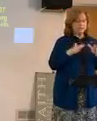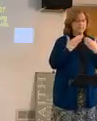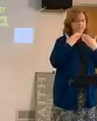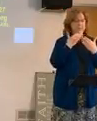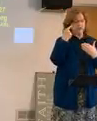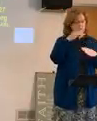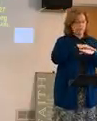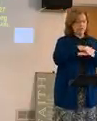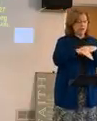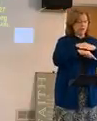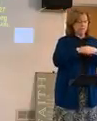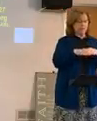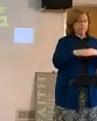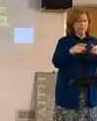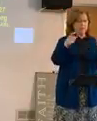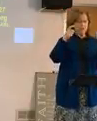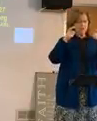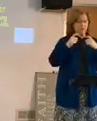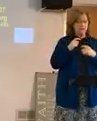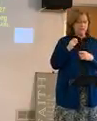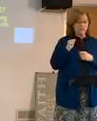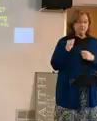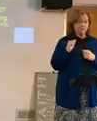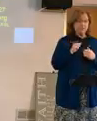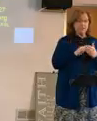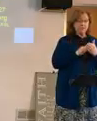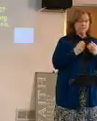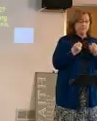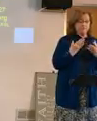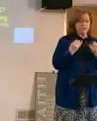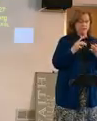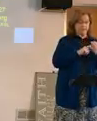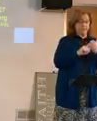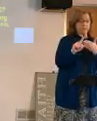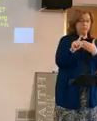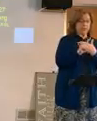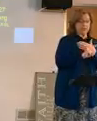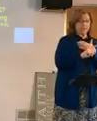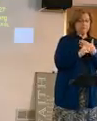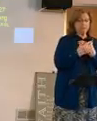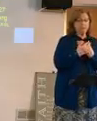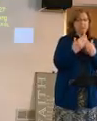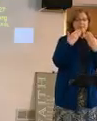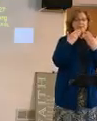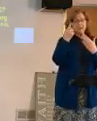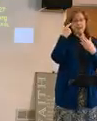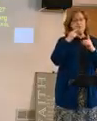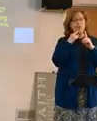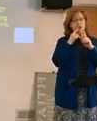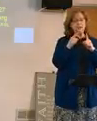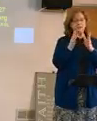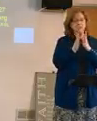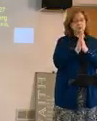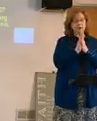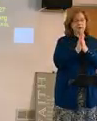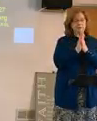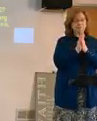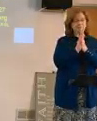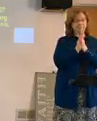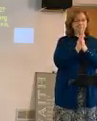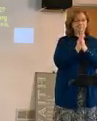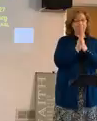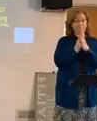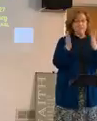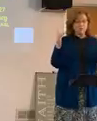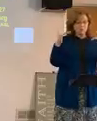comfort you've given to so many this past week. Lord, we thank you for answered prayer. And now, Lord, as we